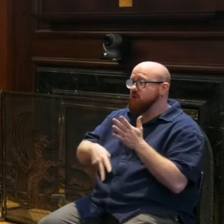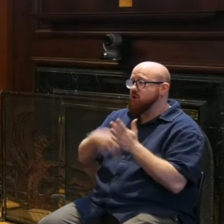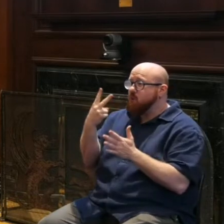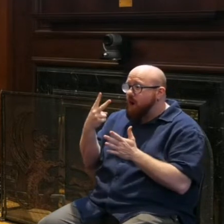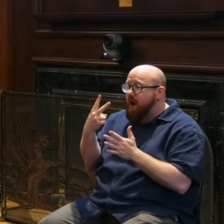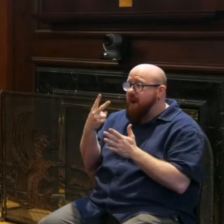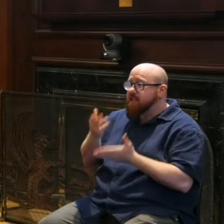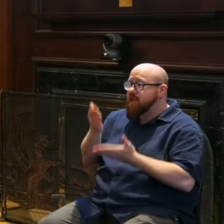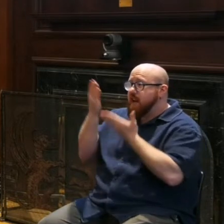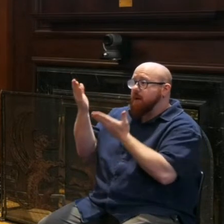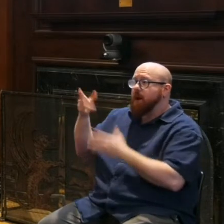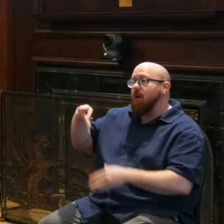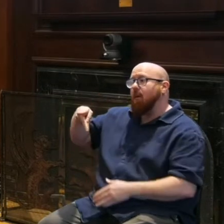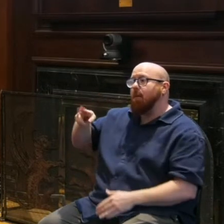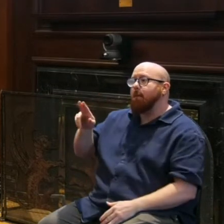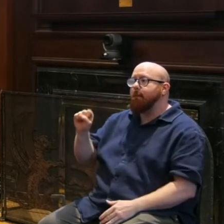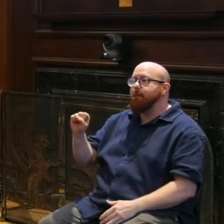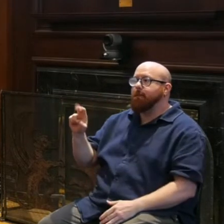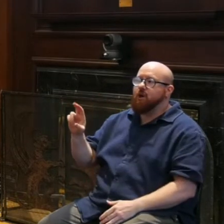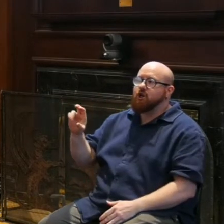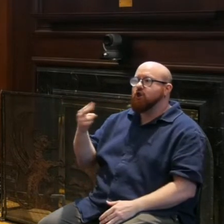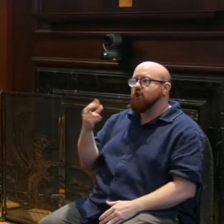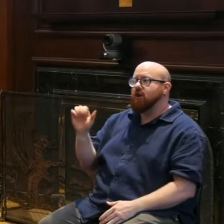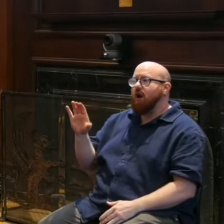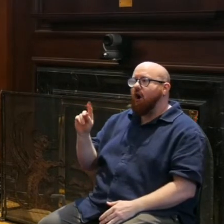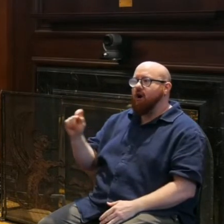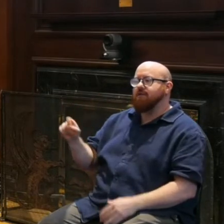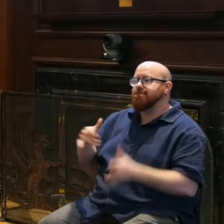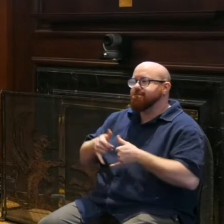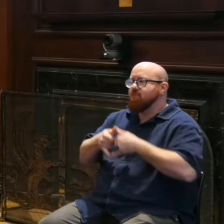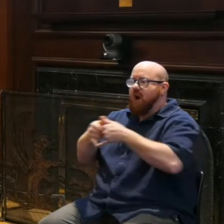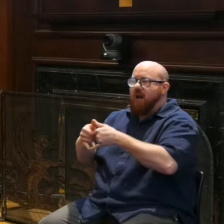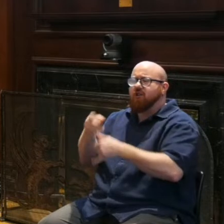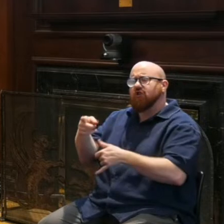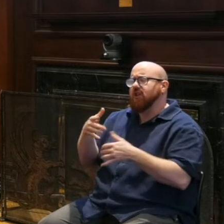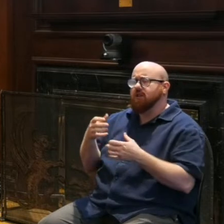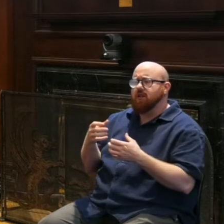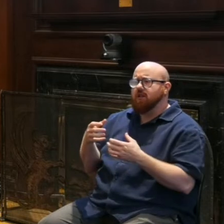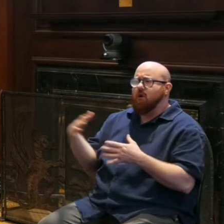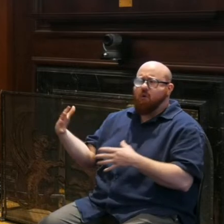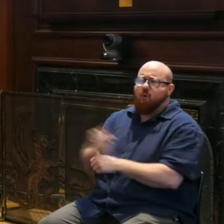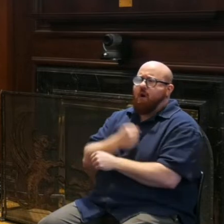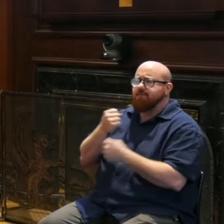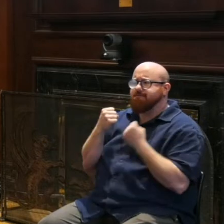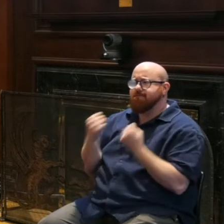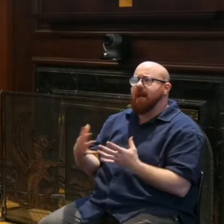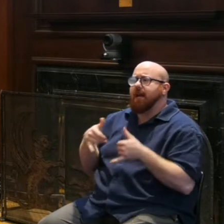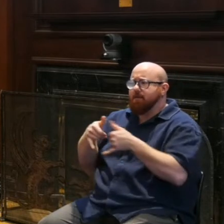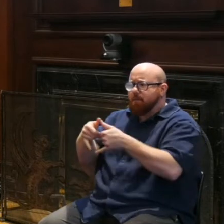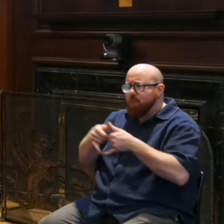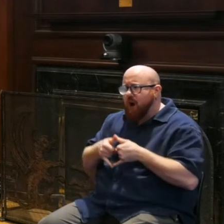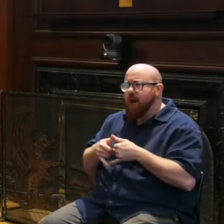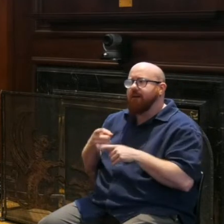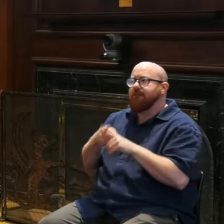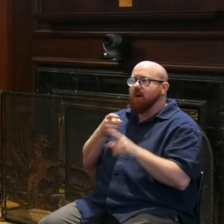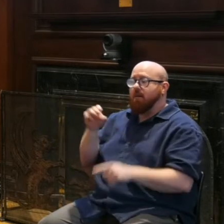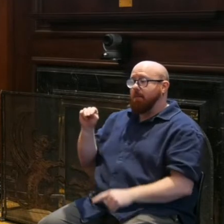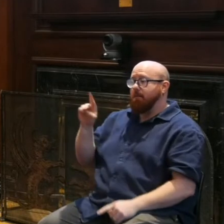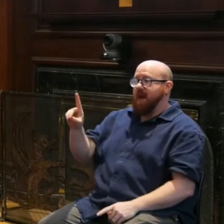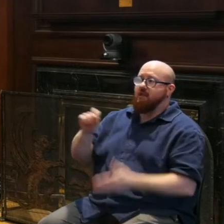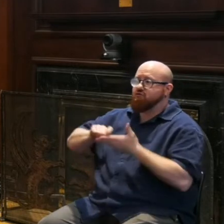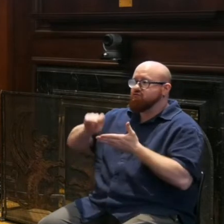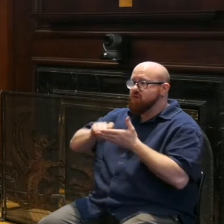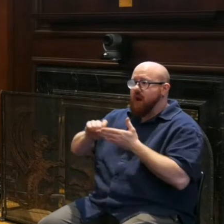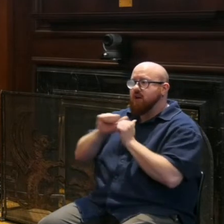a Pushcart Prize, and she has won prizes and honorable mentions for her poems from the Maryland Writers